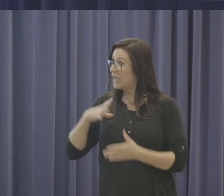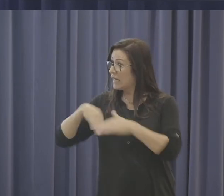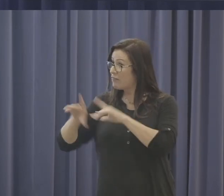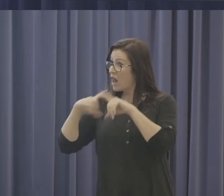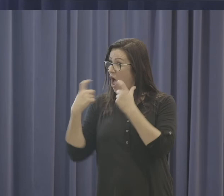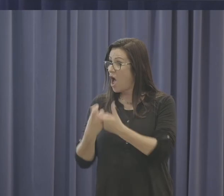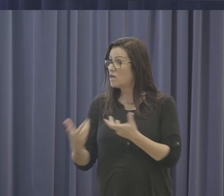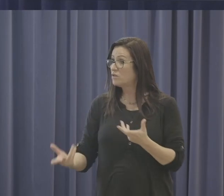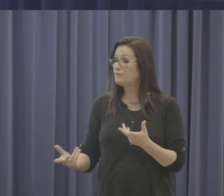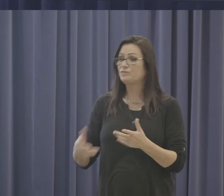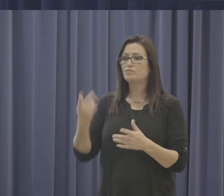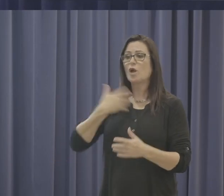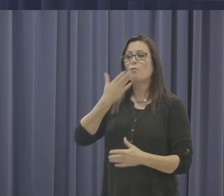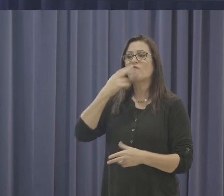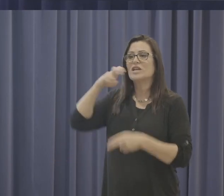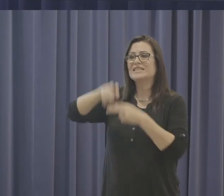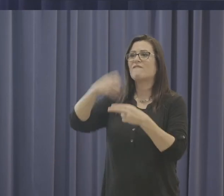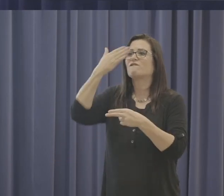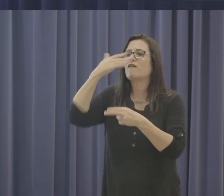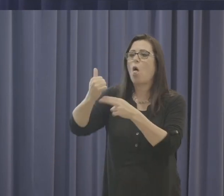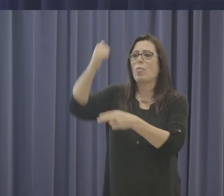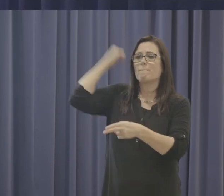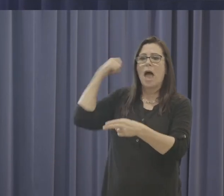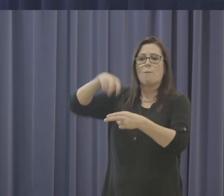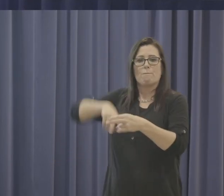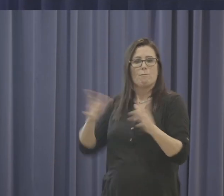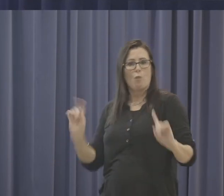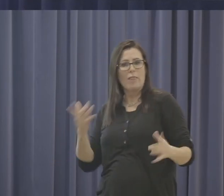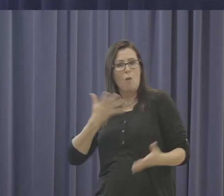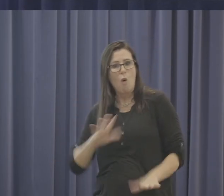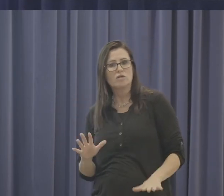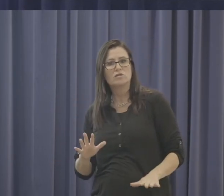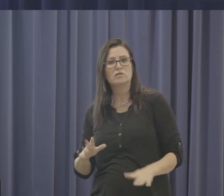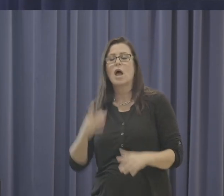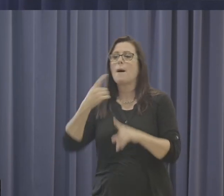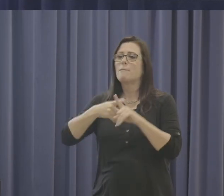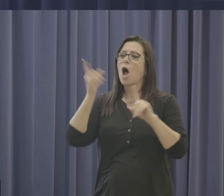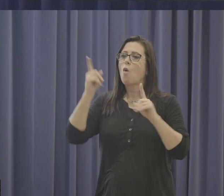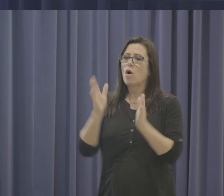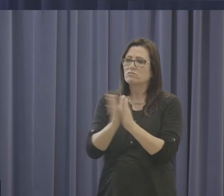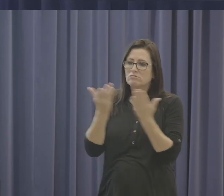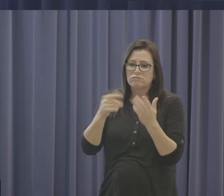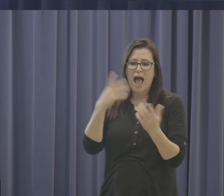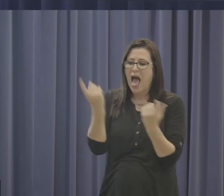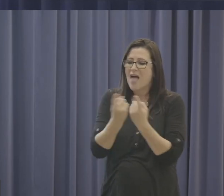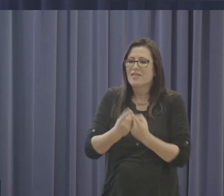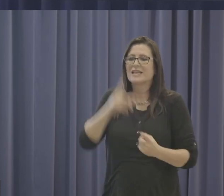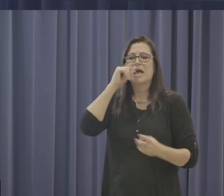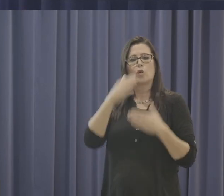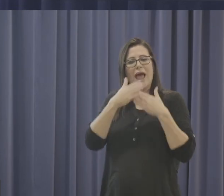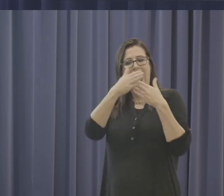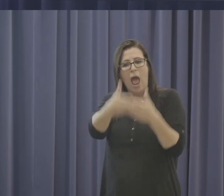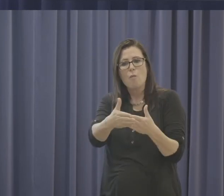in the classroom, seating preferences, and even resources that they felt would help their friends or classroom